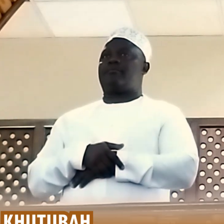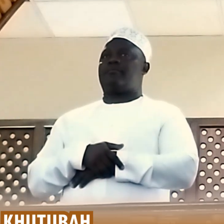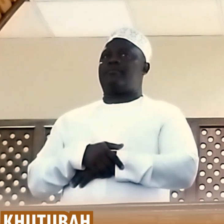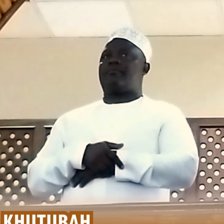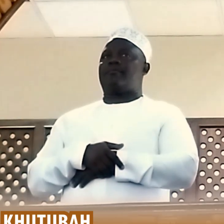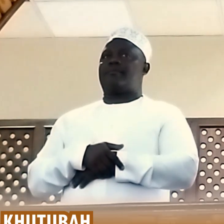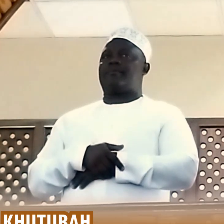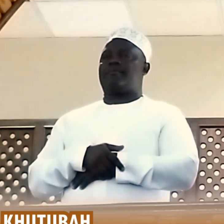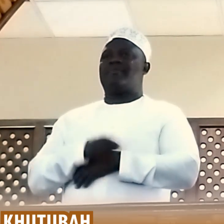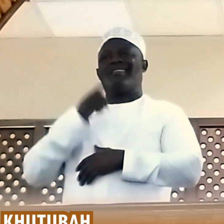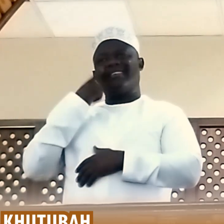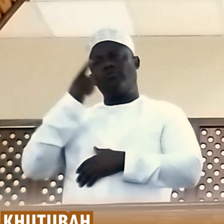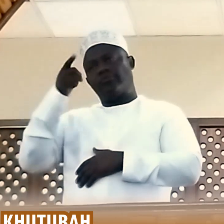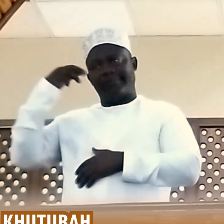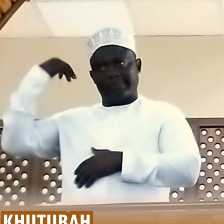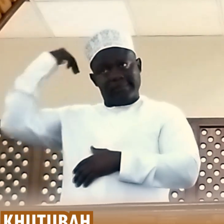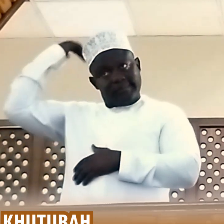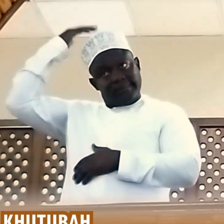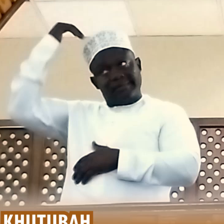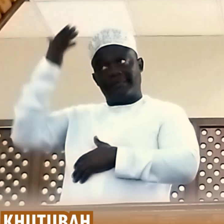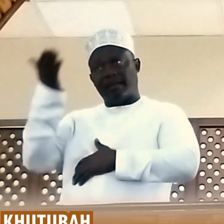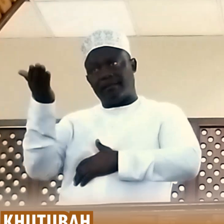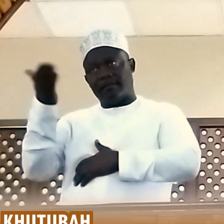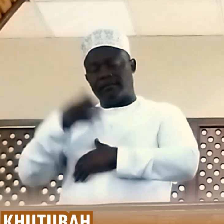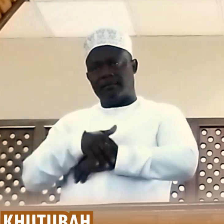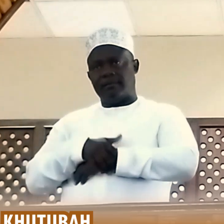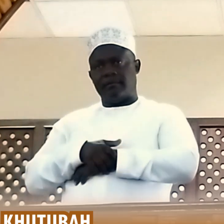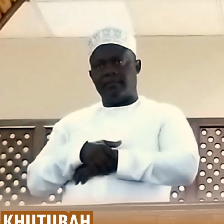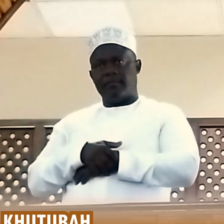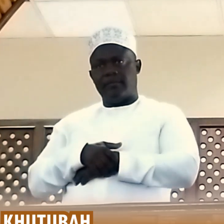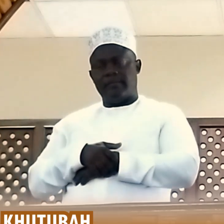Ddala nga baseeka,